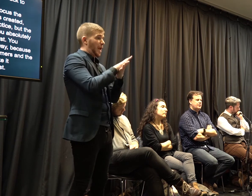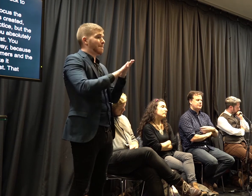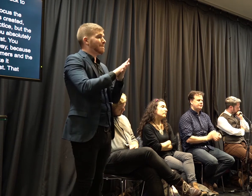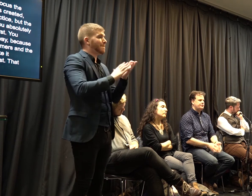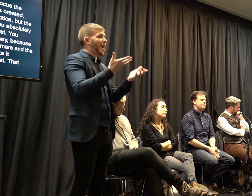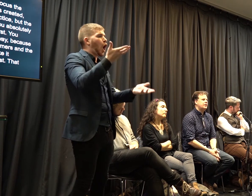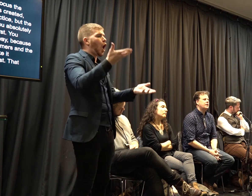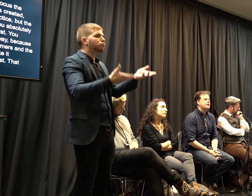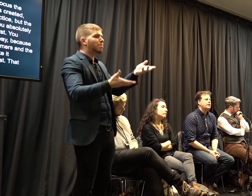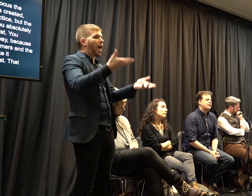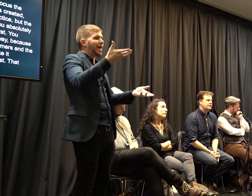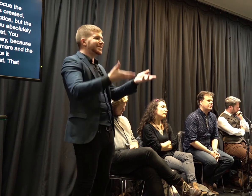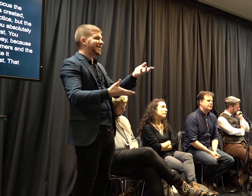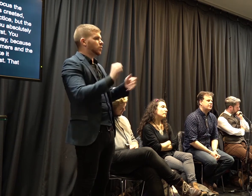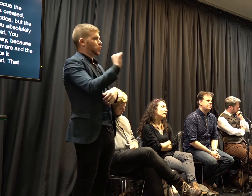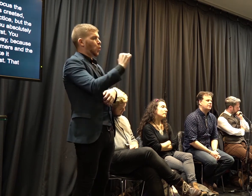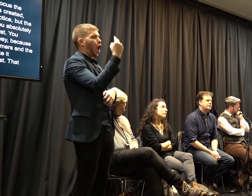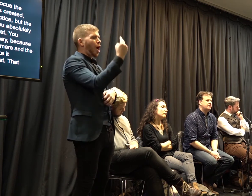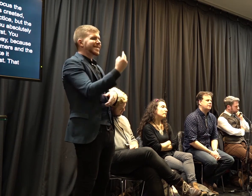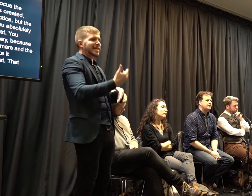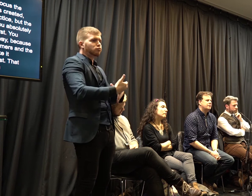compromising a bit of your own artistic practice, I guess.